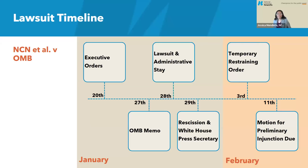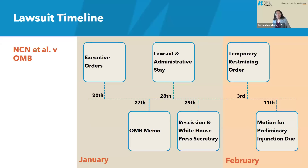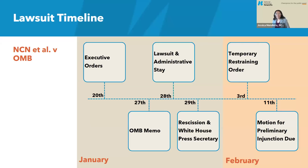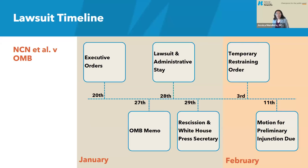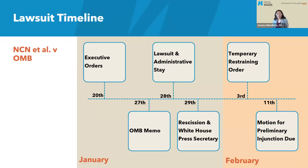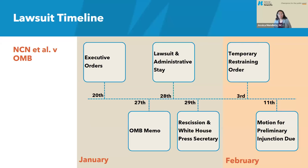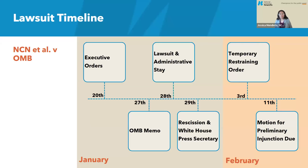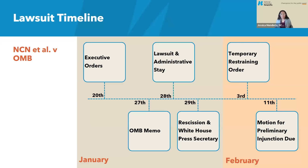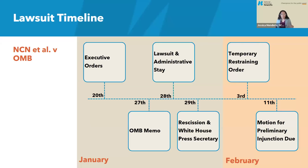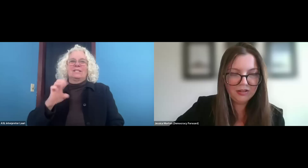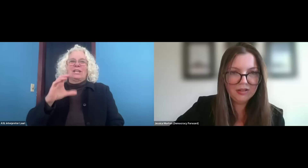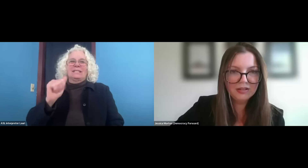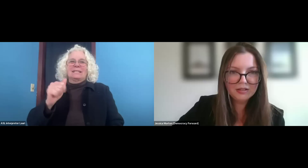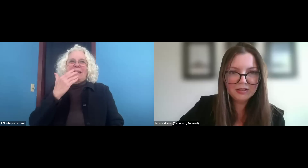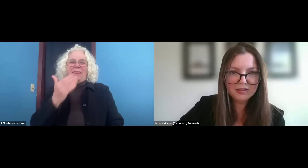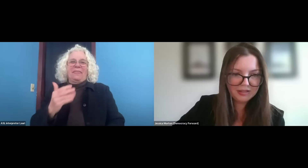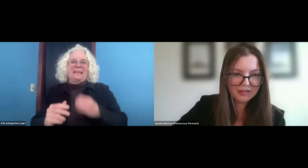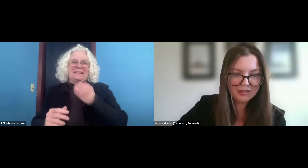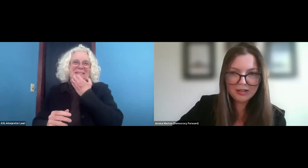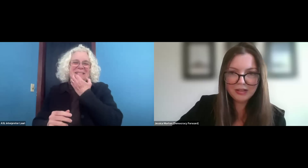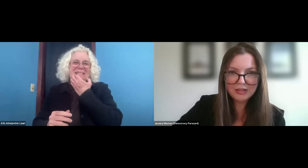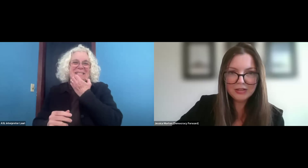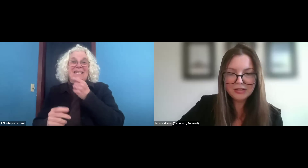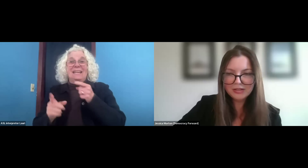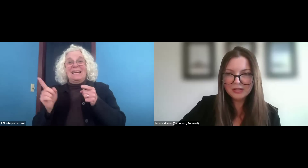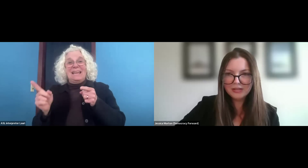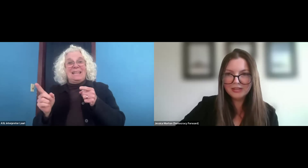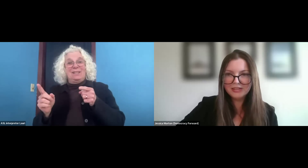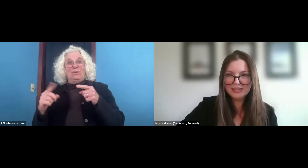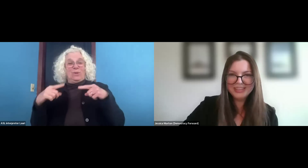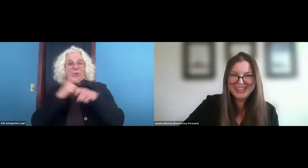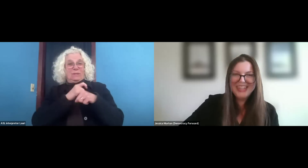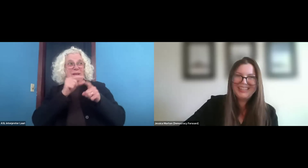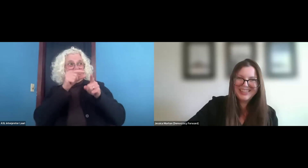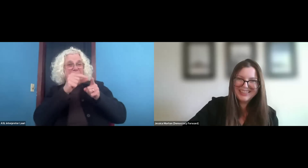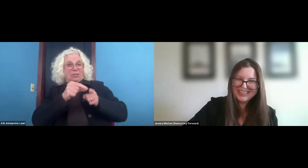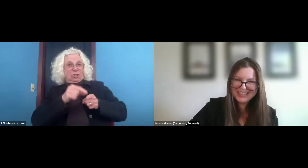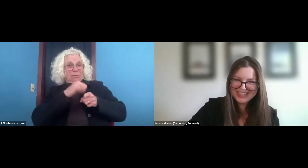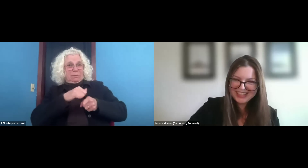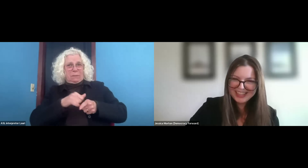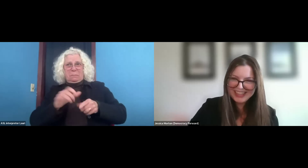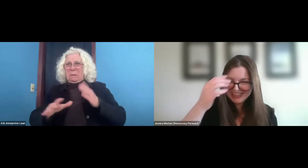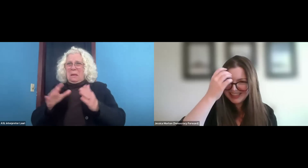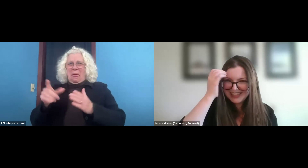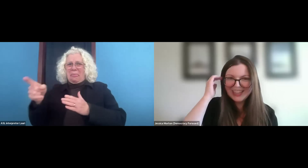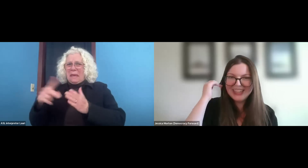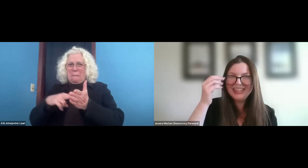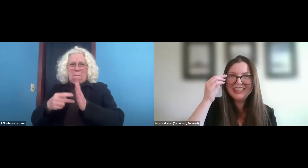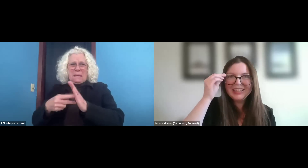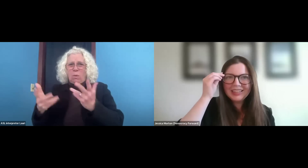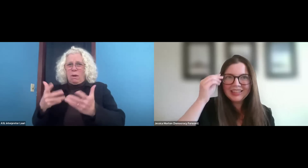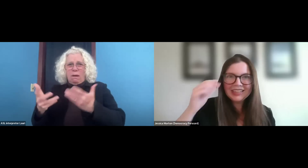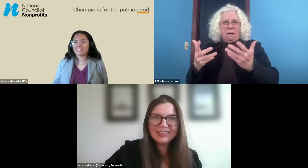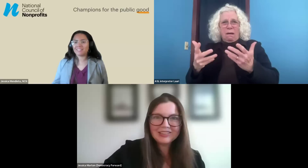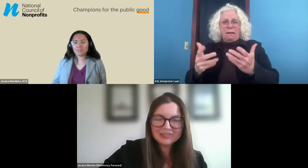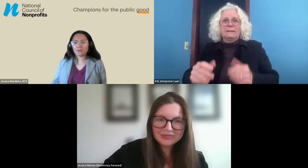Thanks. And also appreciate just making so many complex terms just make sense for a lot of people that know, well, what exactly is the real world effect of